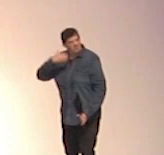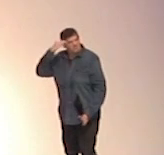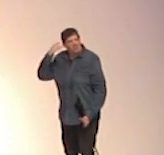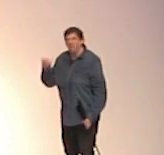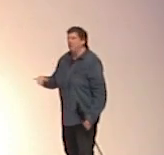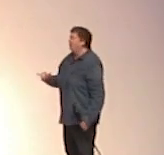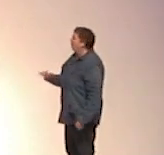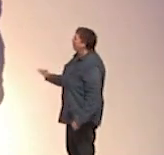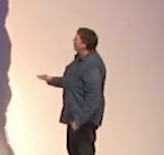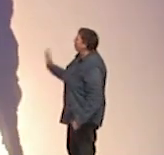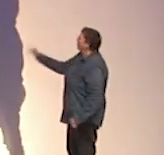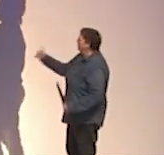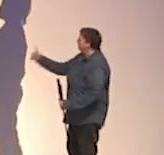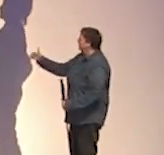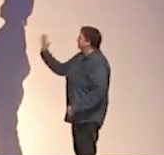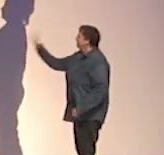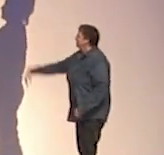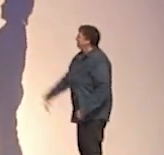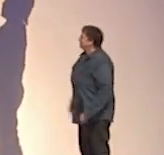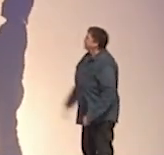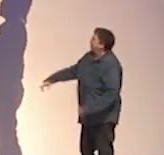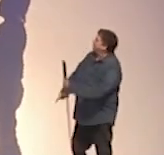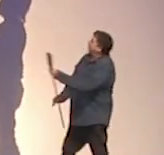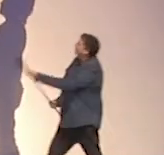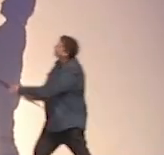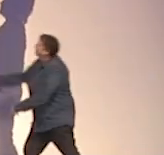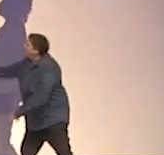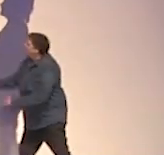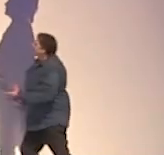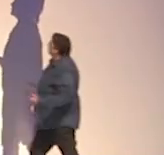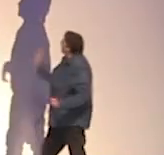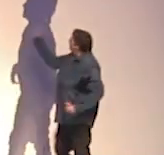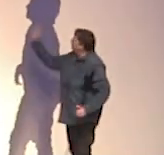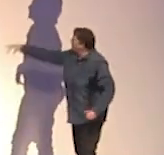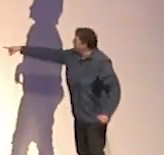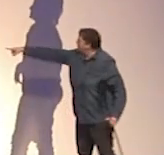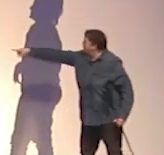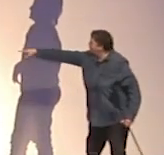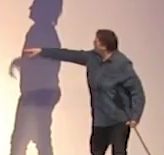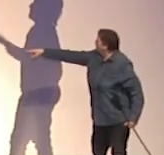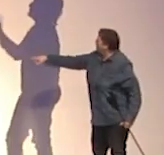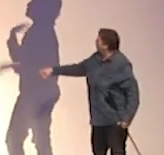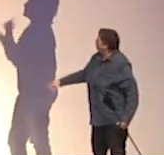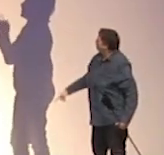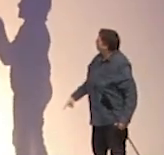lovely. Oh, they're hugging those fast. It's cute. Okay, It's so okay. maybe we can. Hey guys, we gotta go. Oh, hold on. We're not